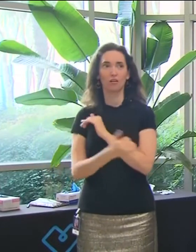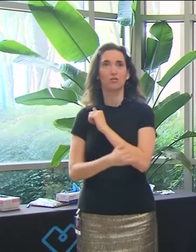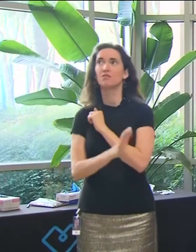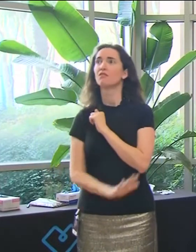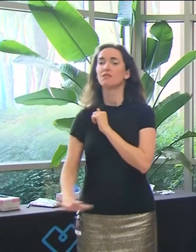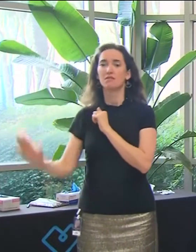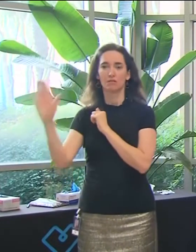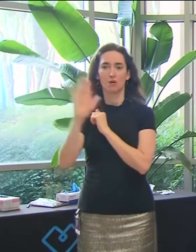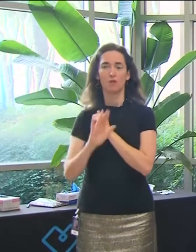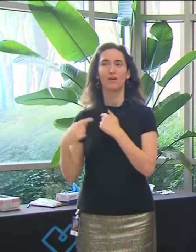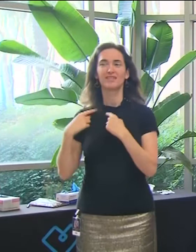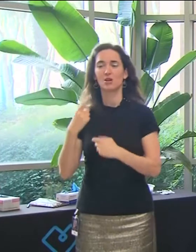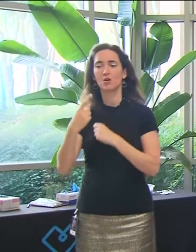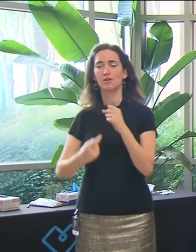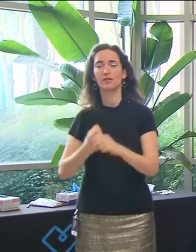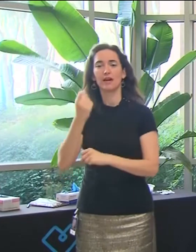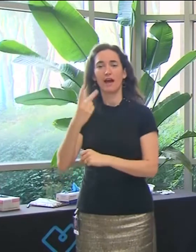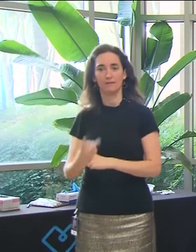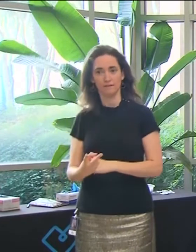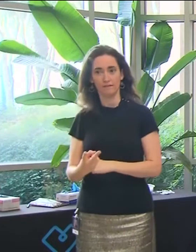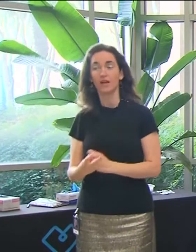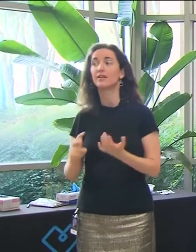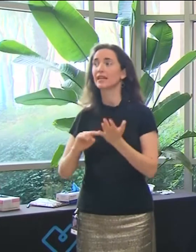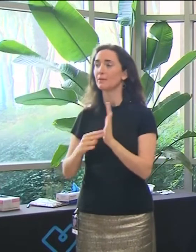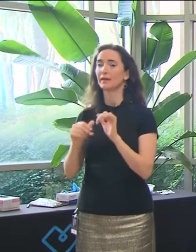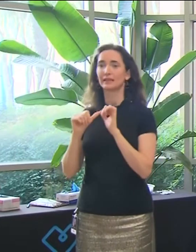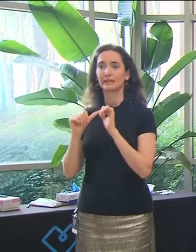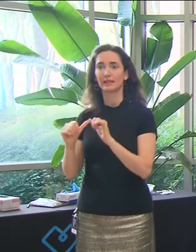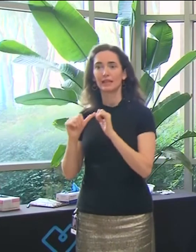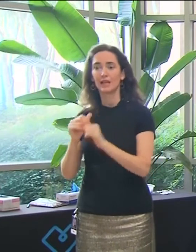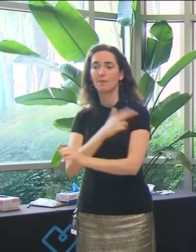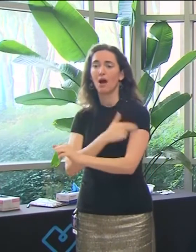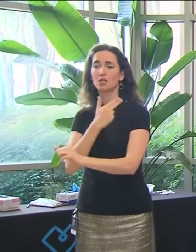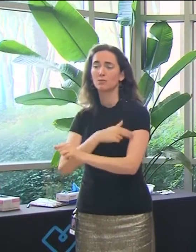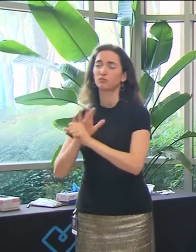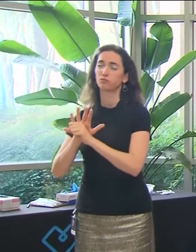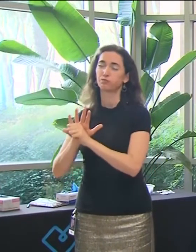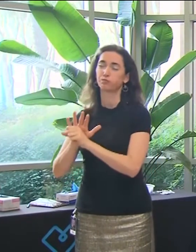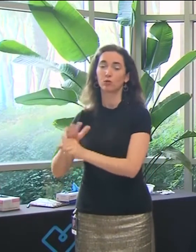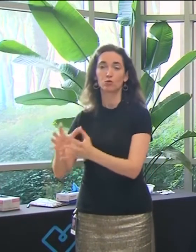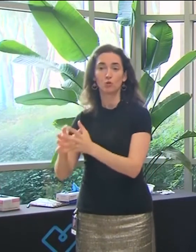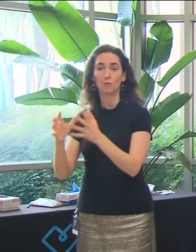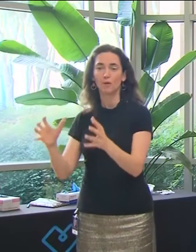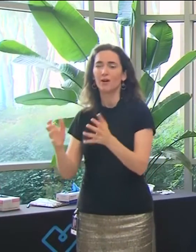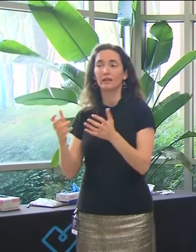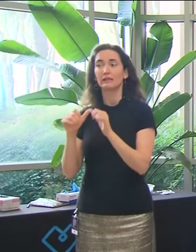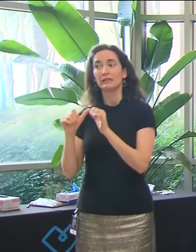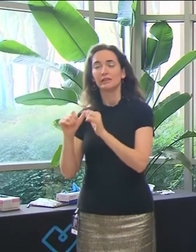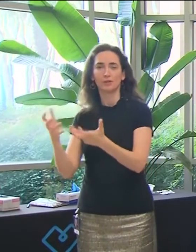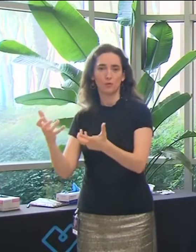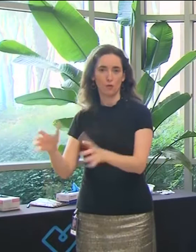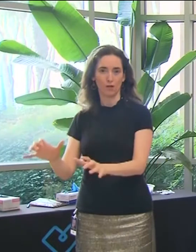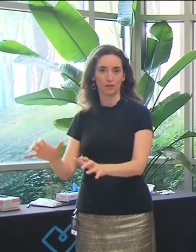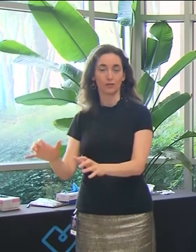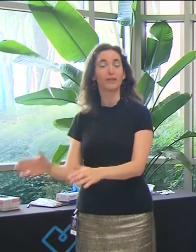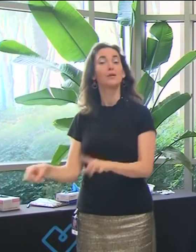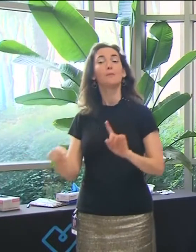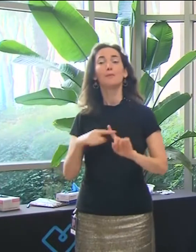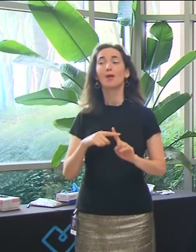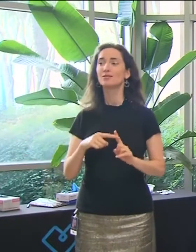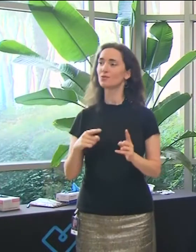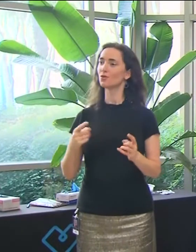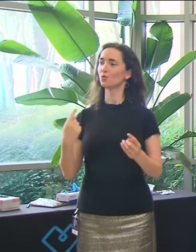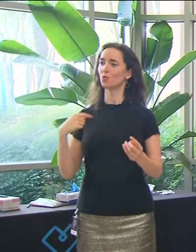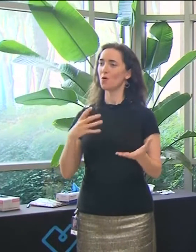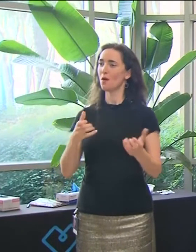now. And we don't want that to continue any more than is absolutely necessary. And we want people to be healthy. And